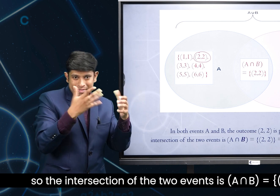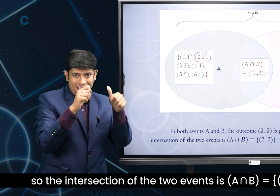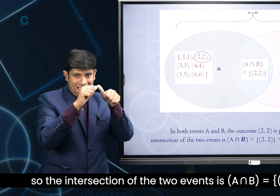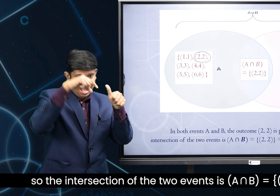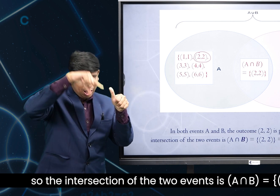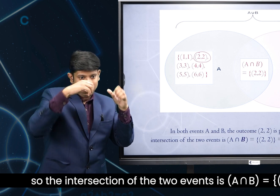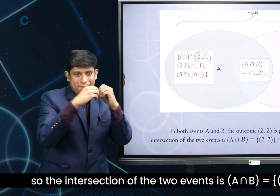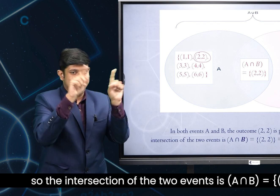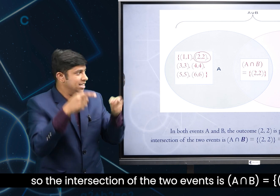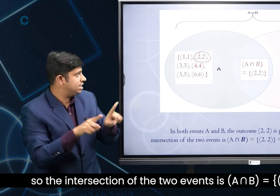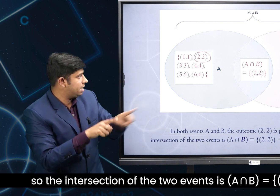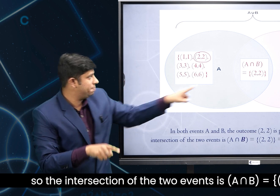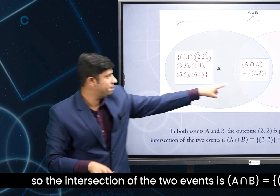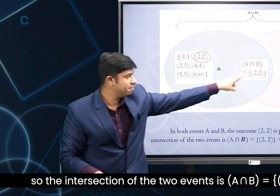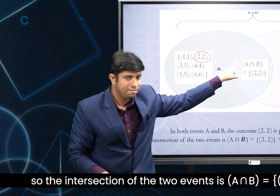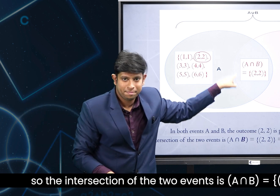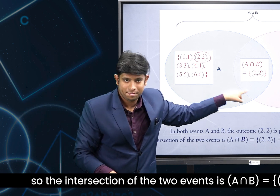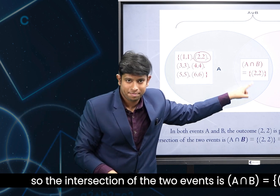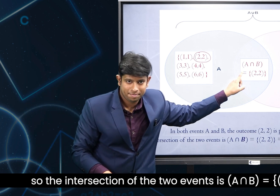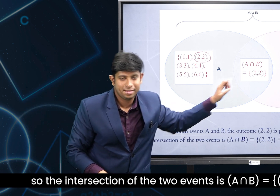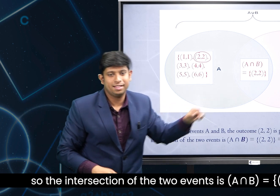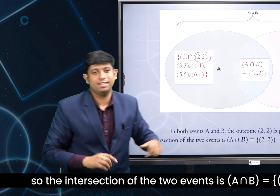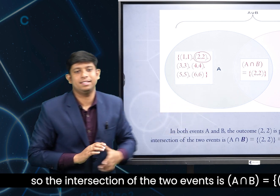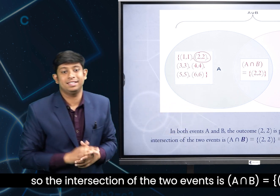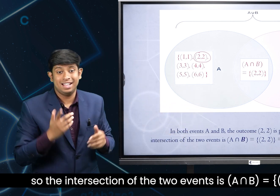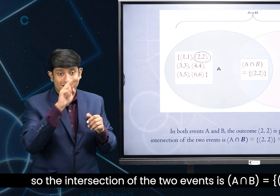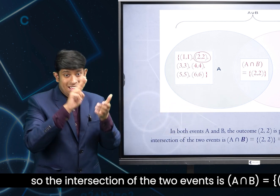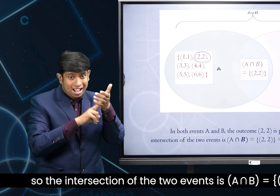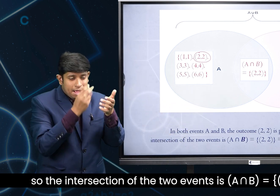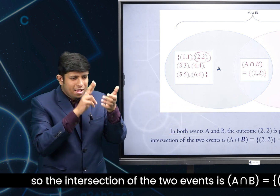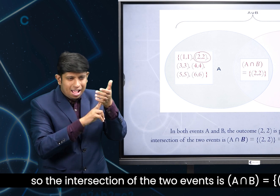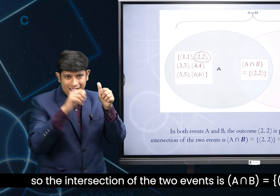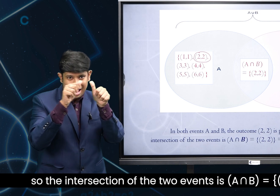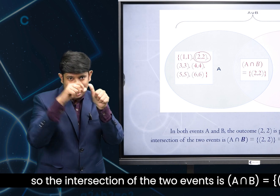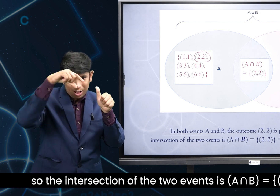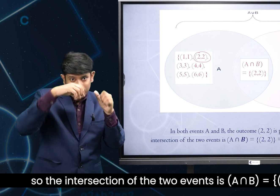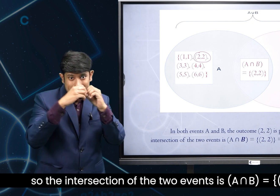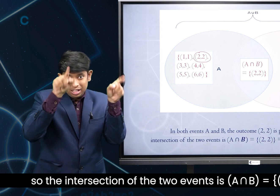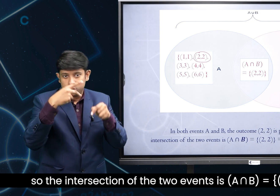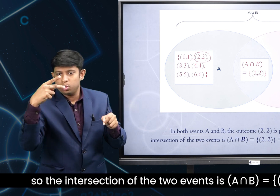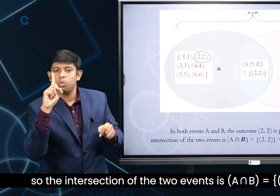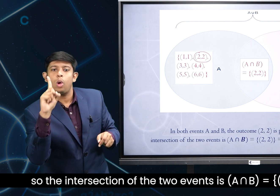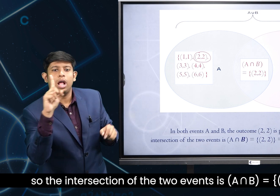events is A intersection B is equal to 2, 2. N of A intersection B is equal to 1.